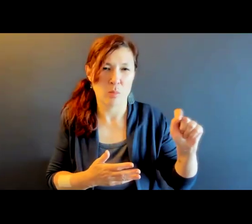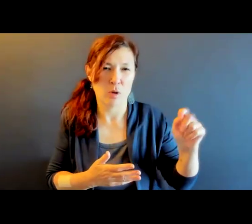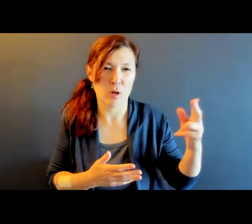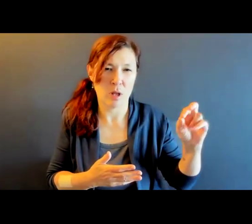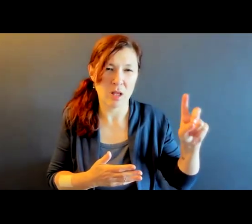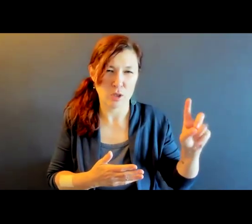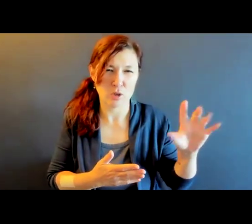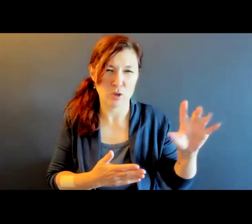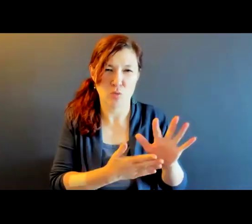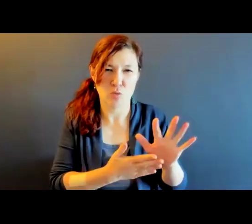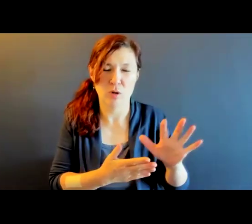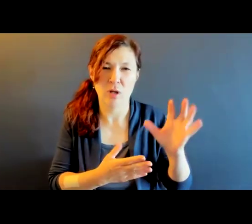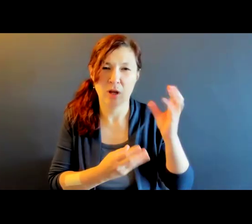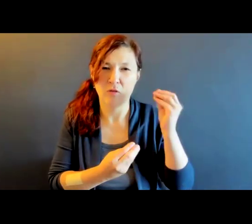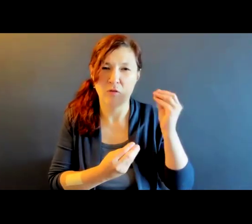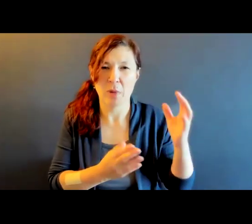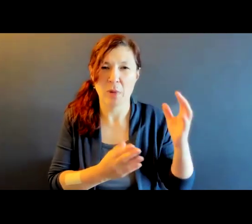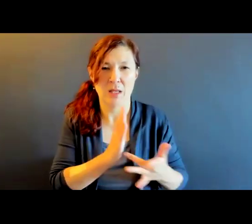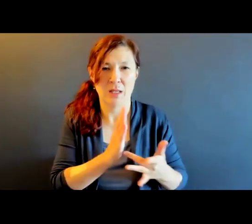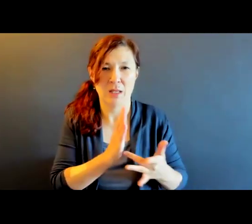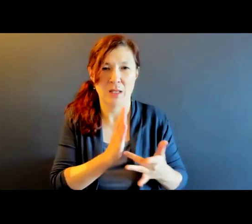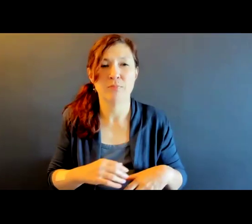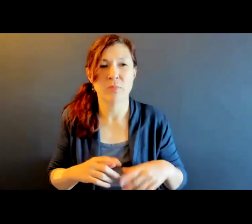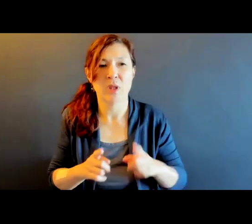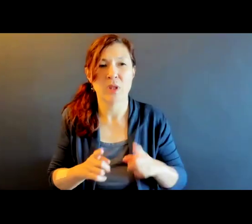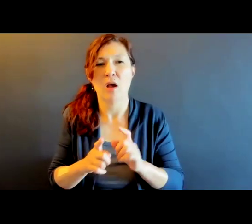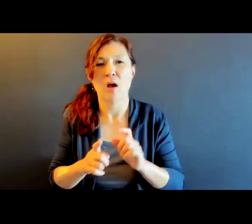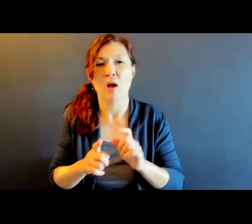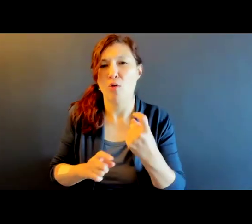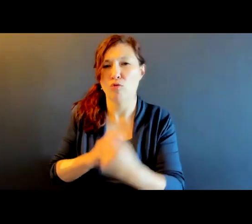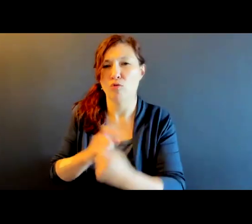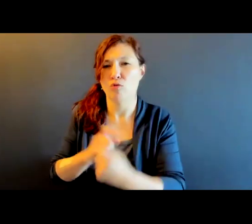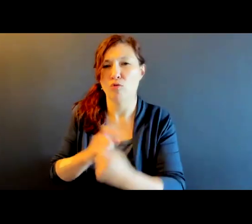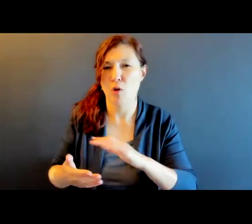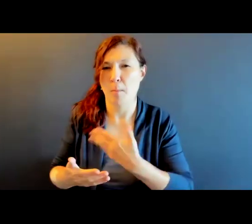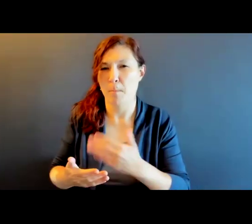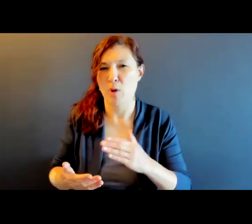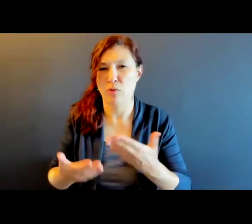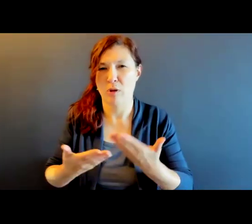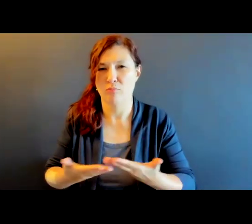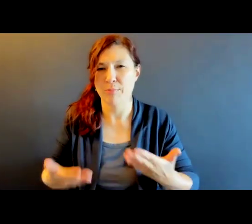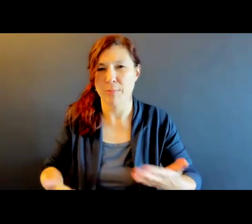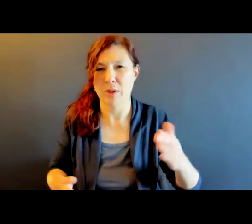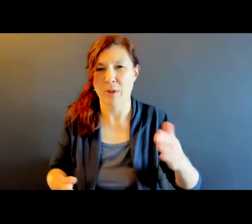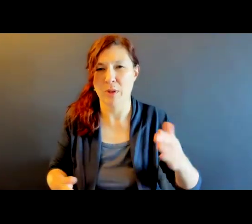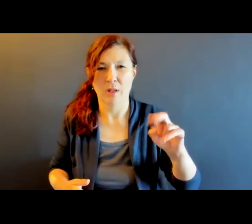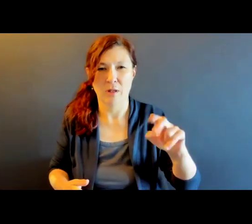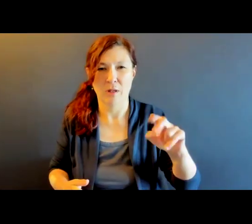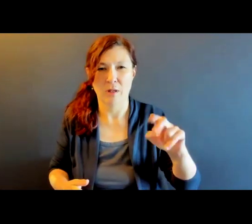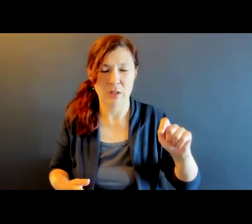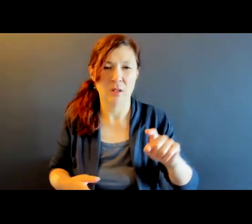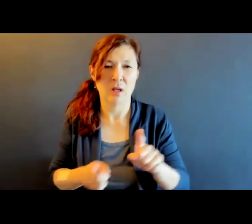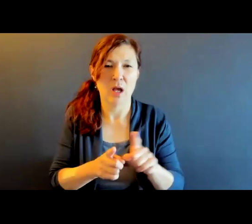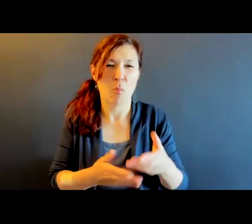nearly $50,000 in-kind donations of musical instruments and related materials for the Higginson Lewis 3 to